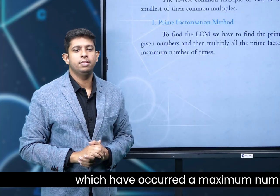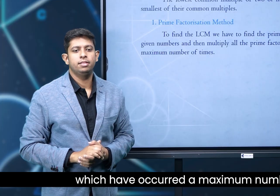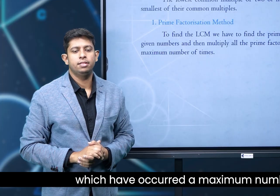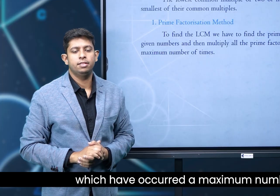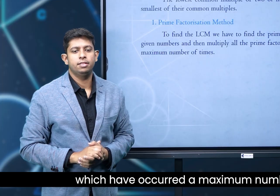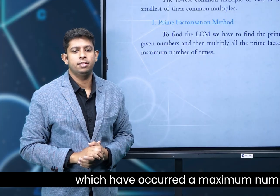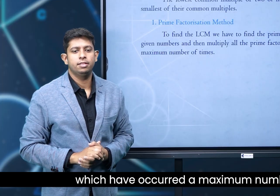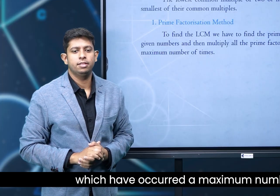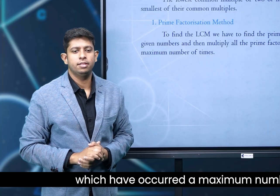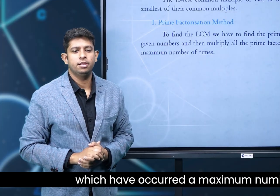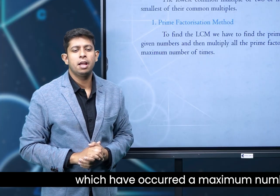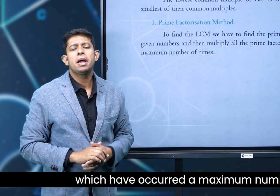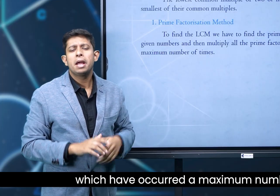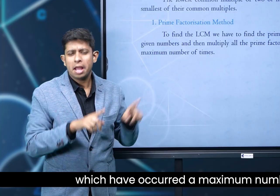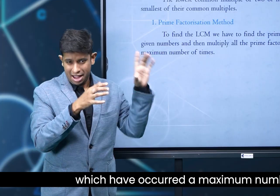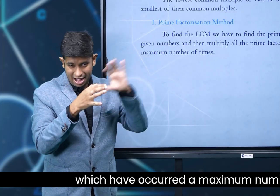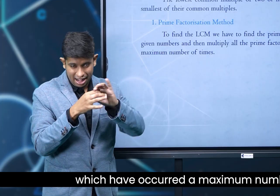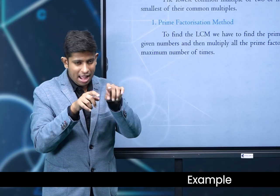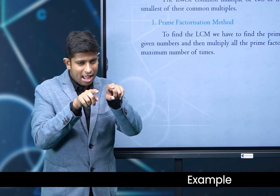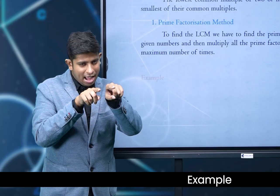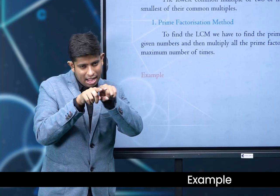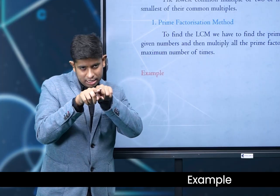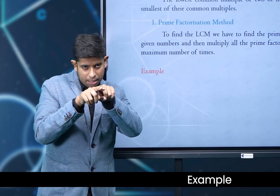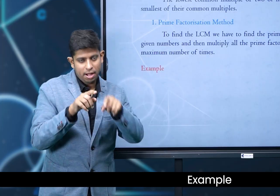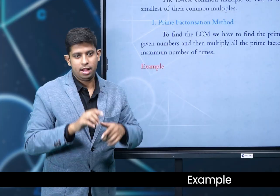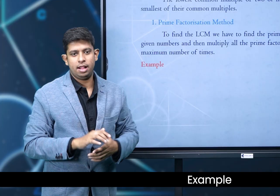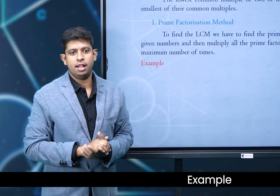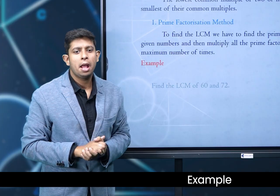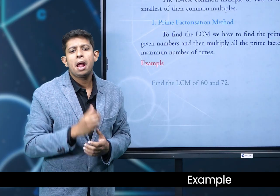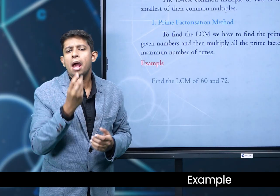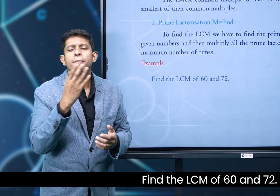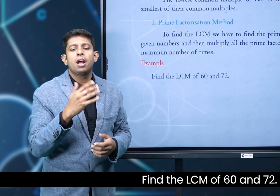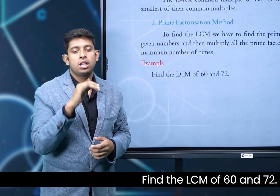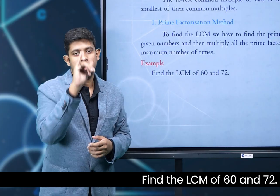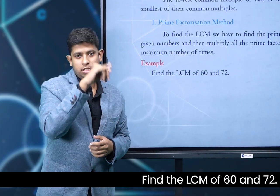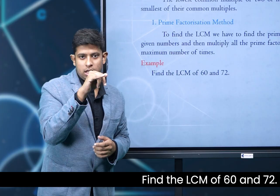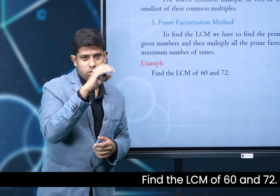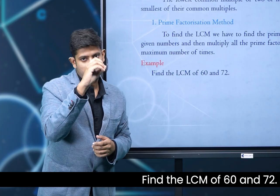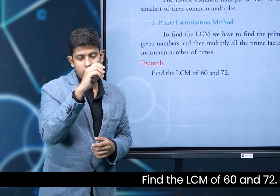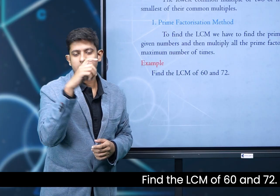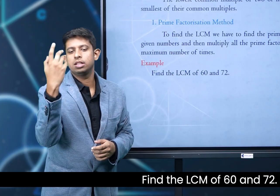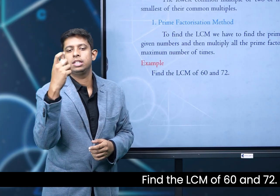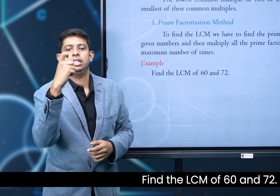occurred a maximum number of times. Example: find the LCM of 60 and 72.